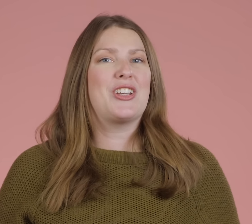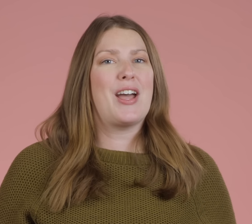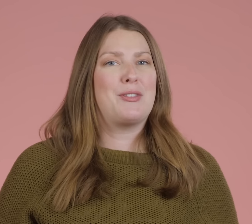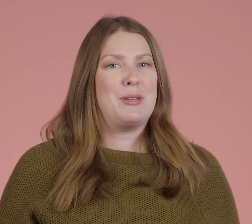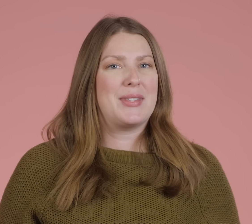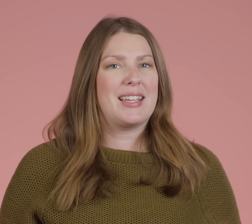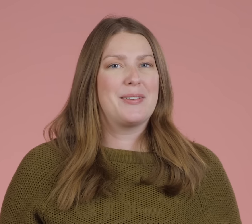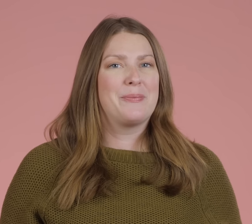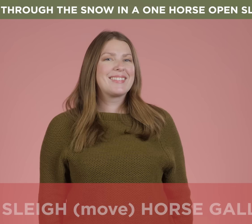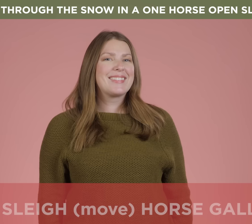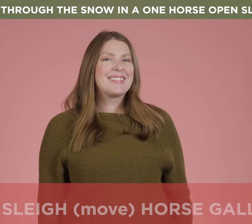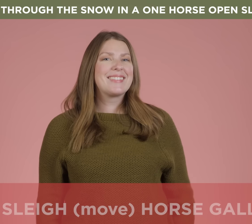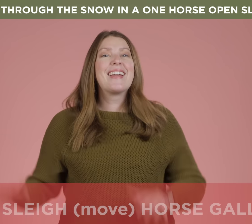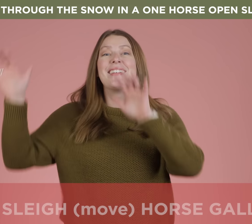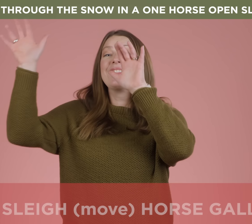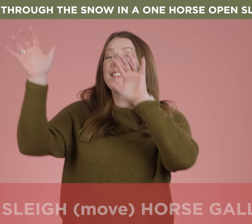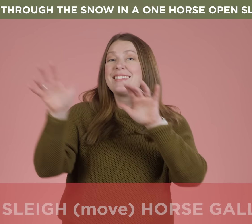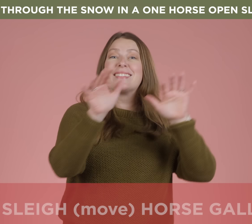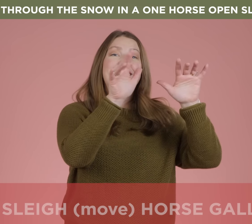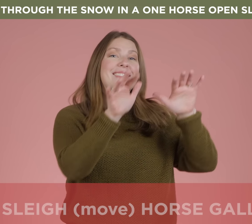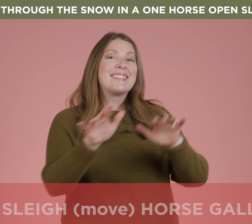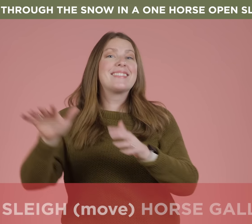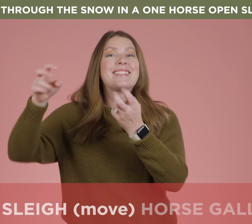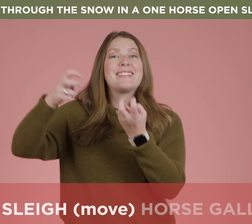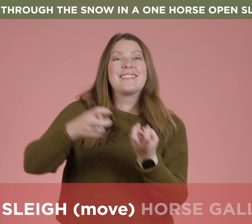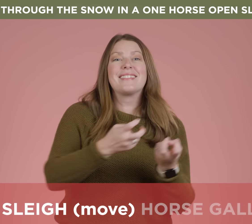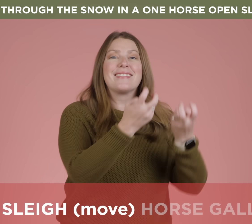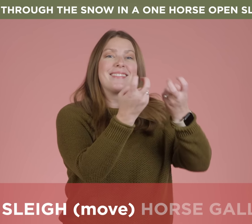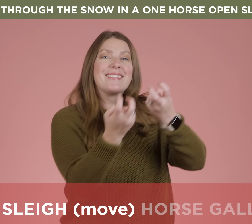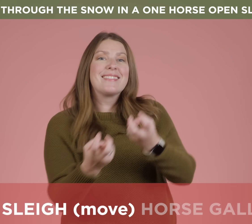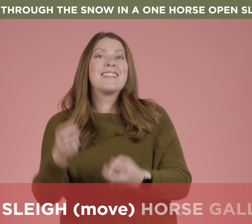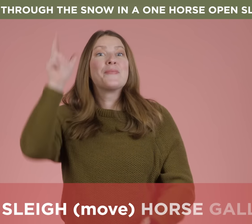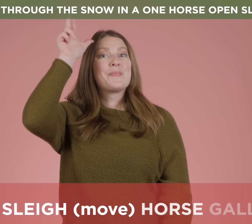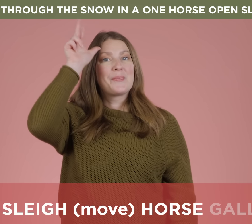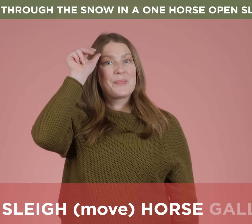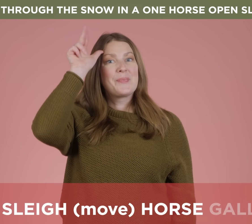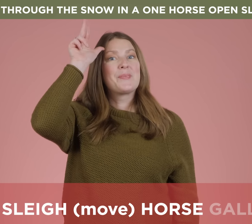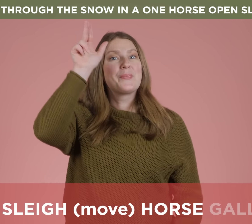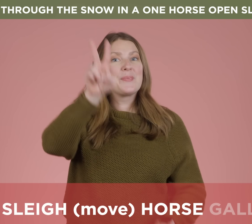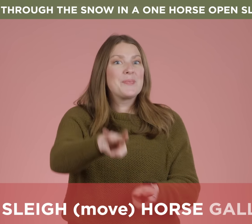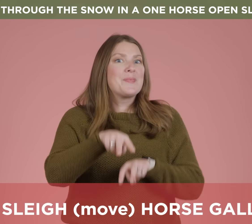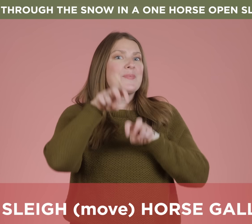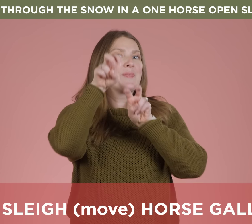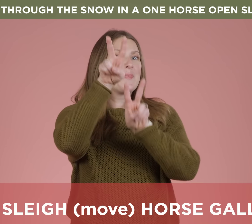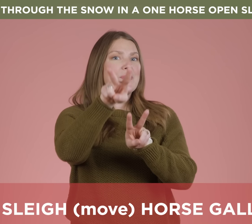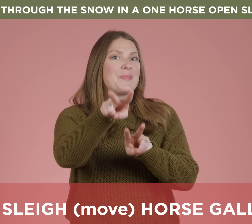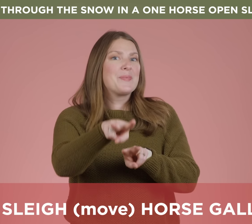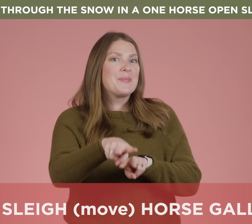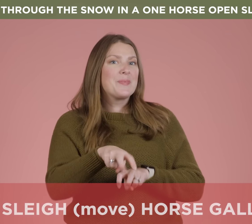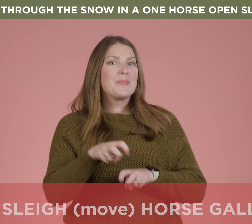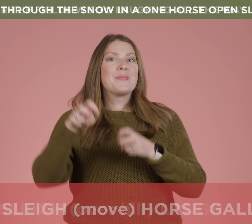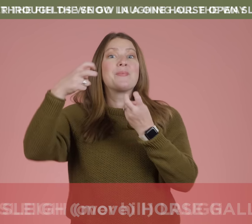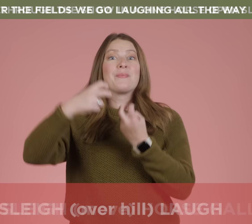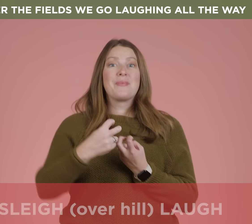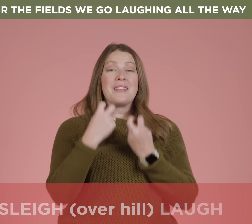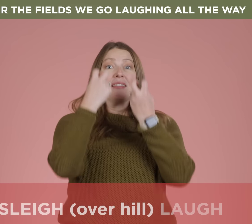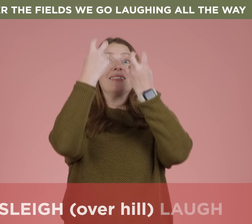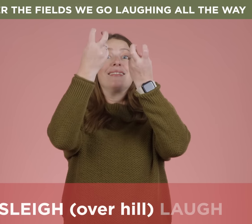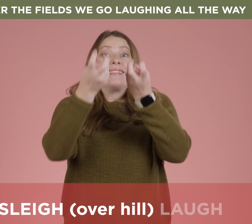of the music. Sleigh, dashing through the snow in a one-horse open sleigh. O'er the fields